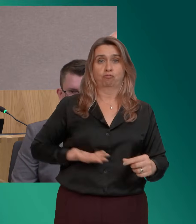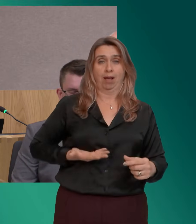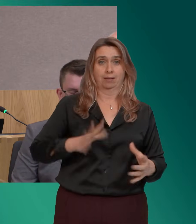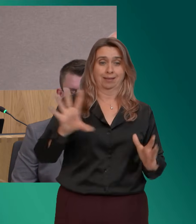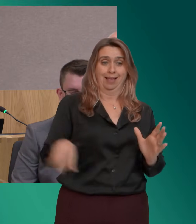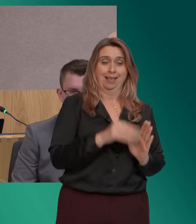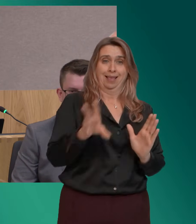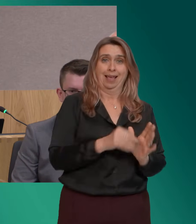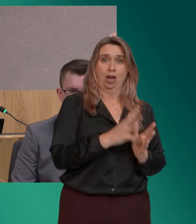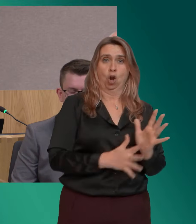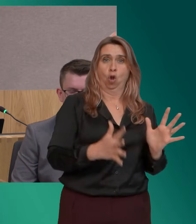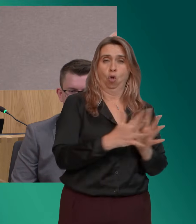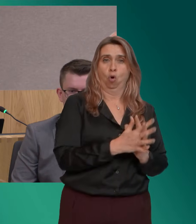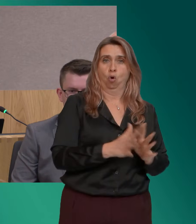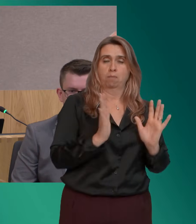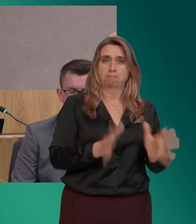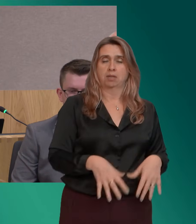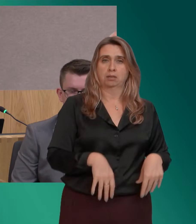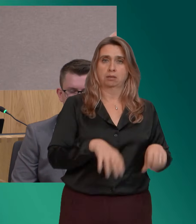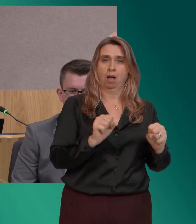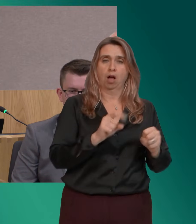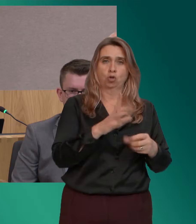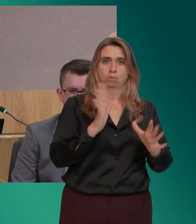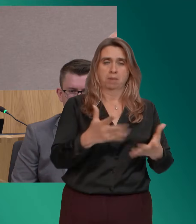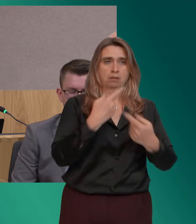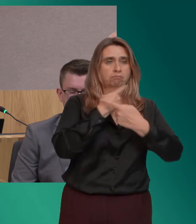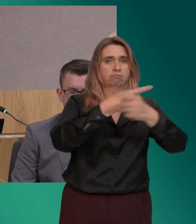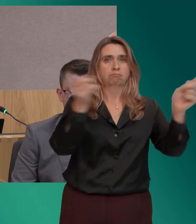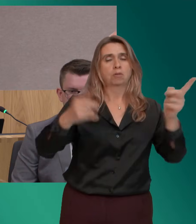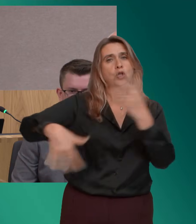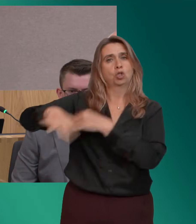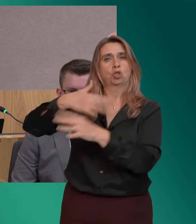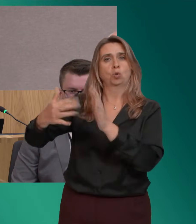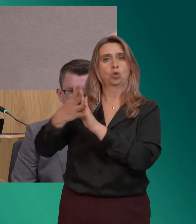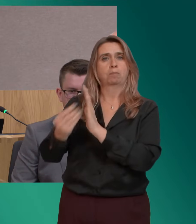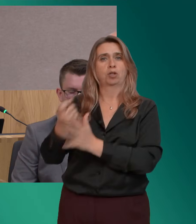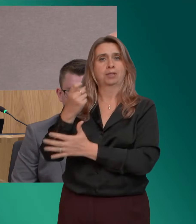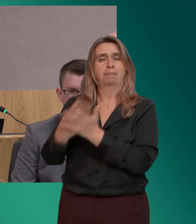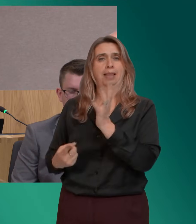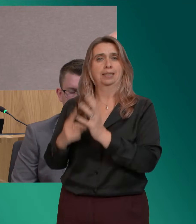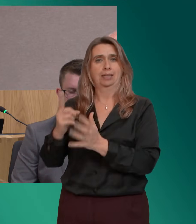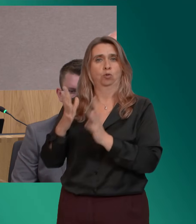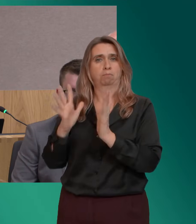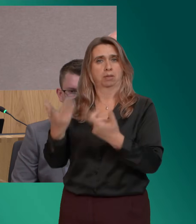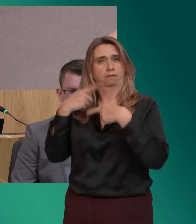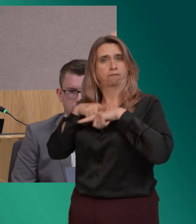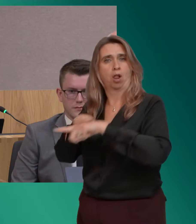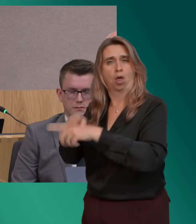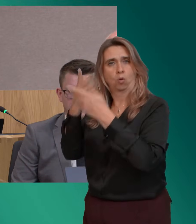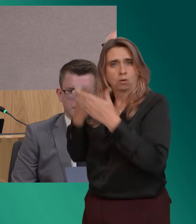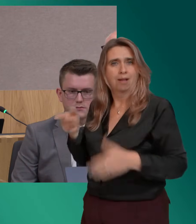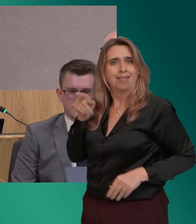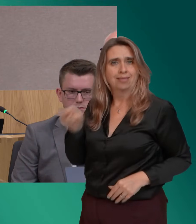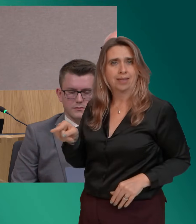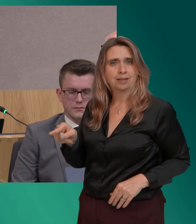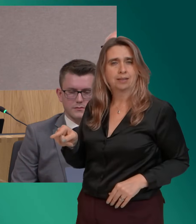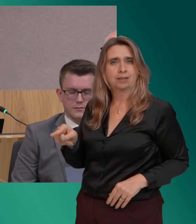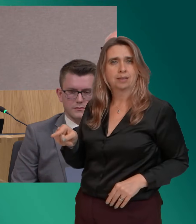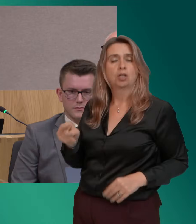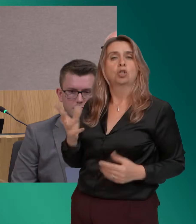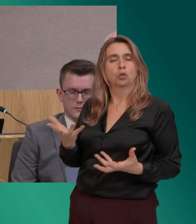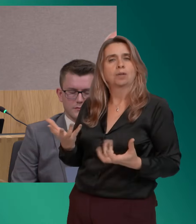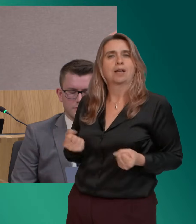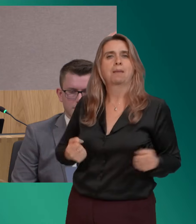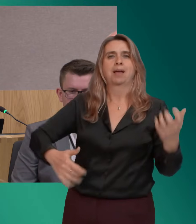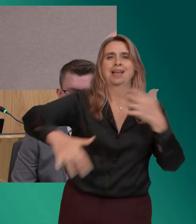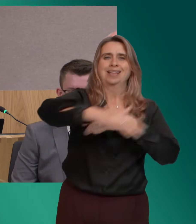life must begin with clear commitment to social model of disability and recognising that it is society,